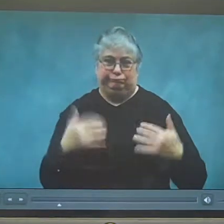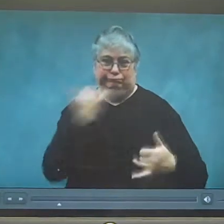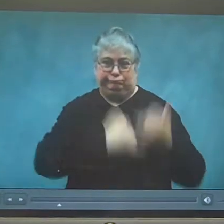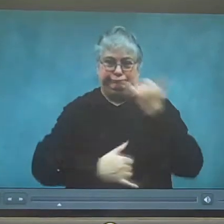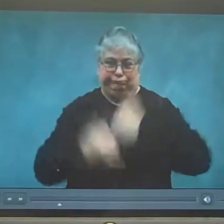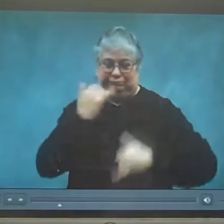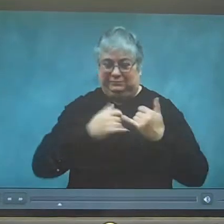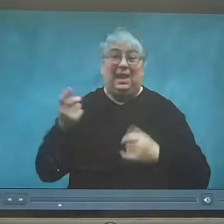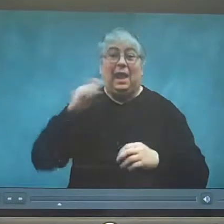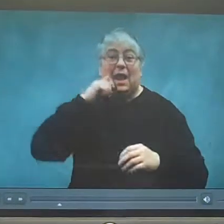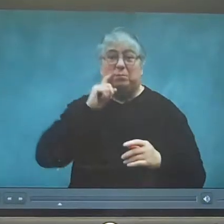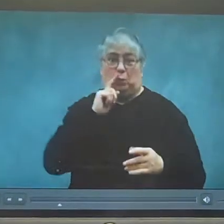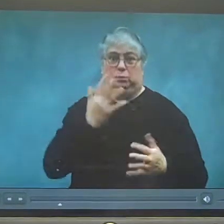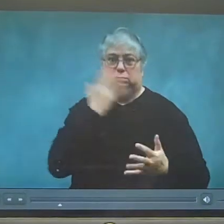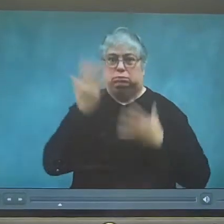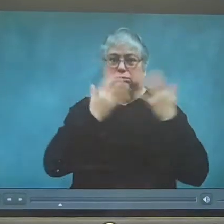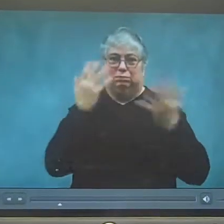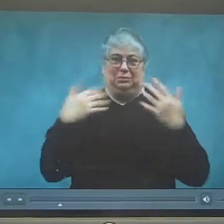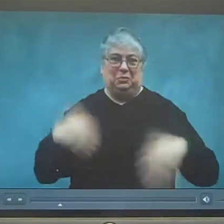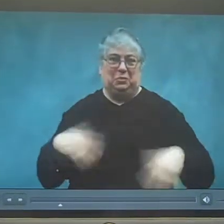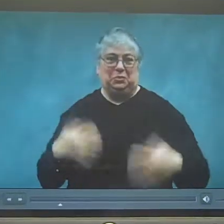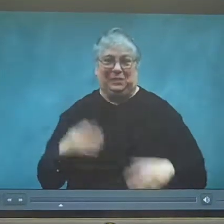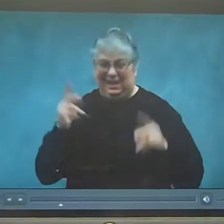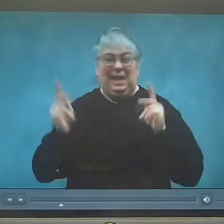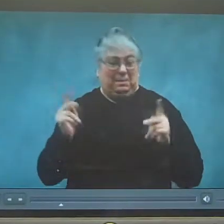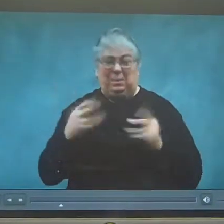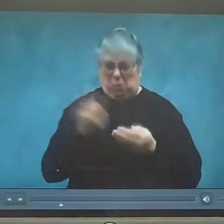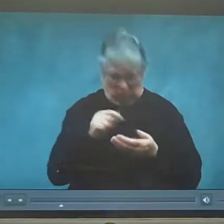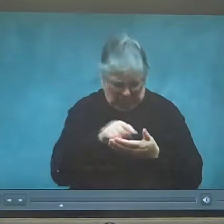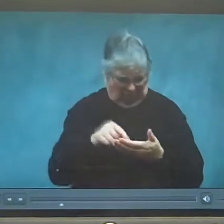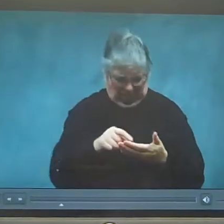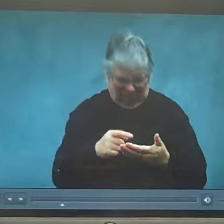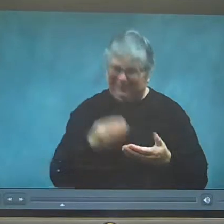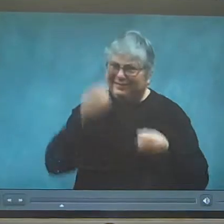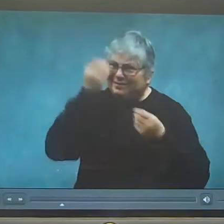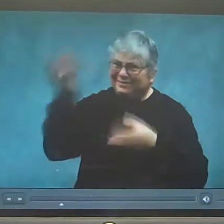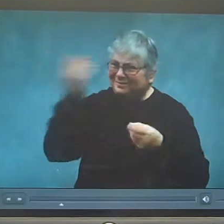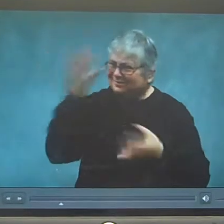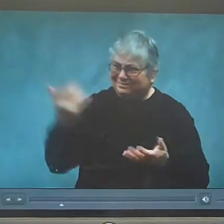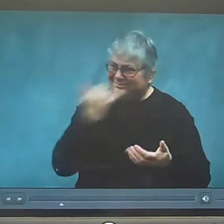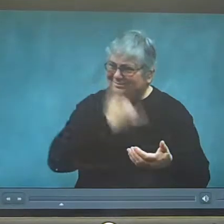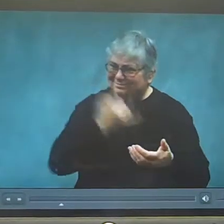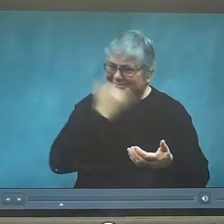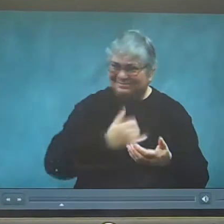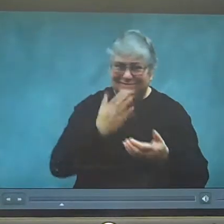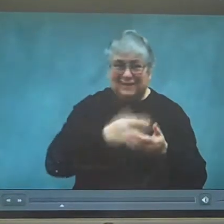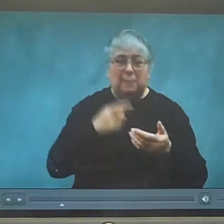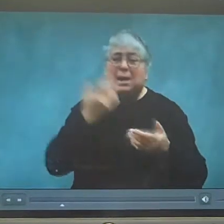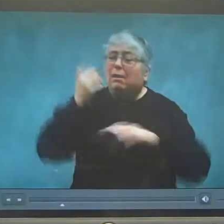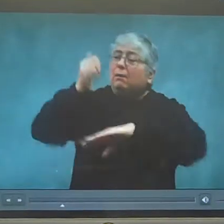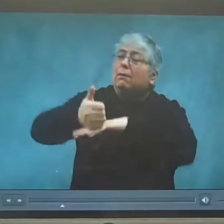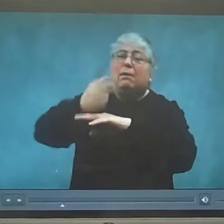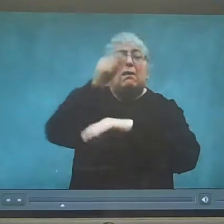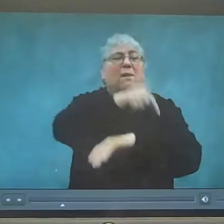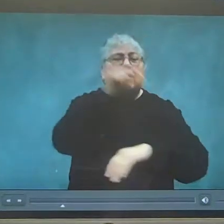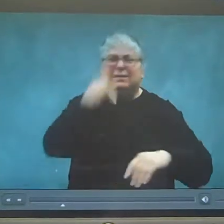but this app isn't perfect as well. There are still errors that occur when using this app, and customers have called in to Apple